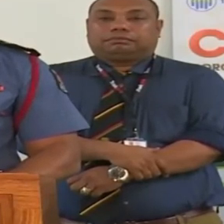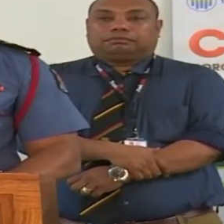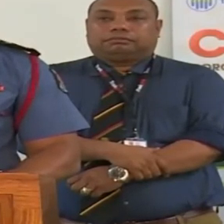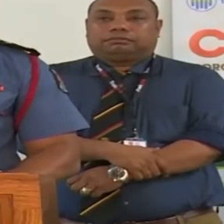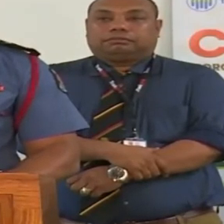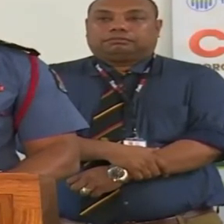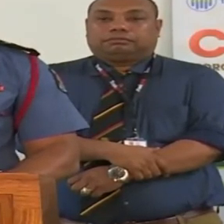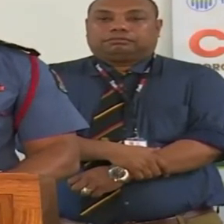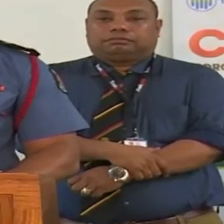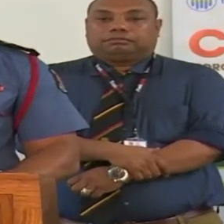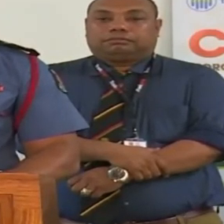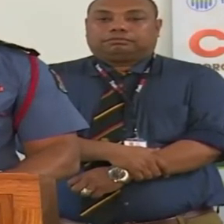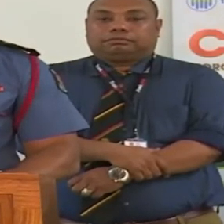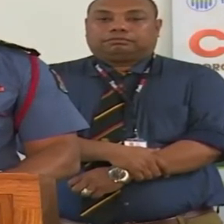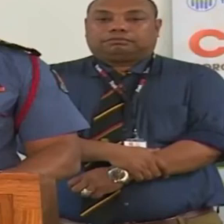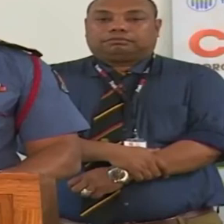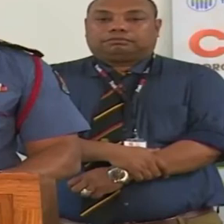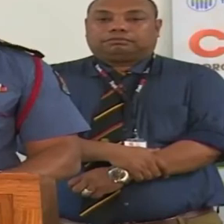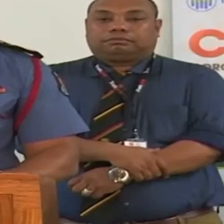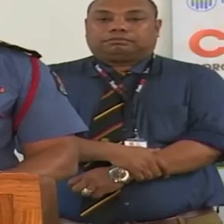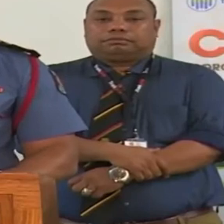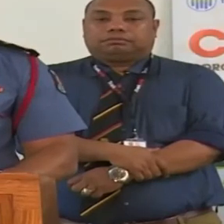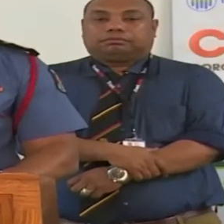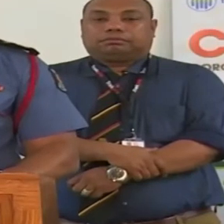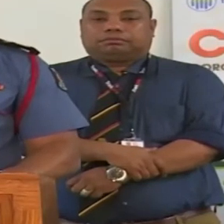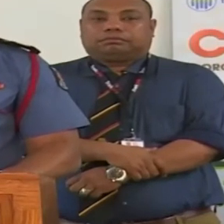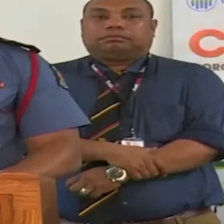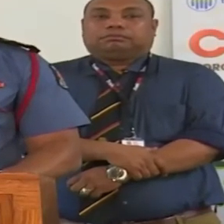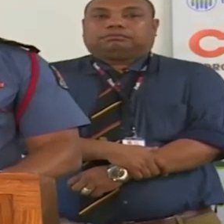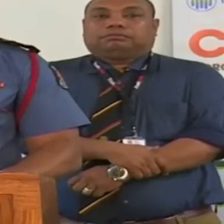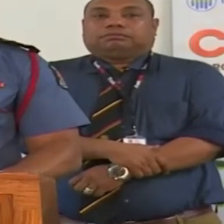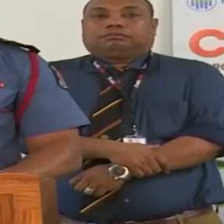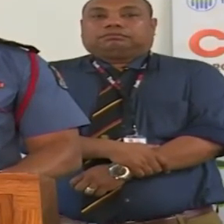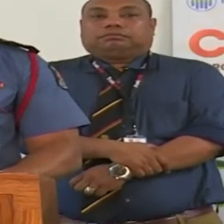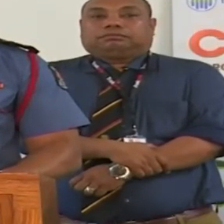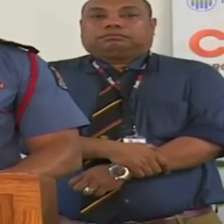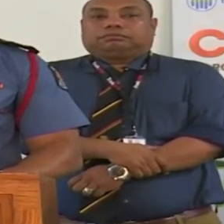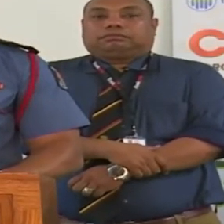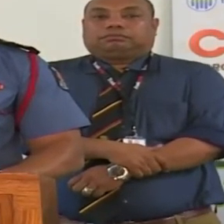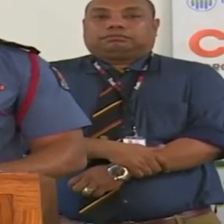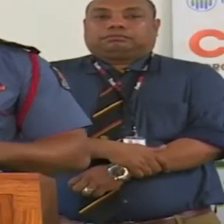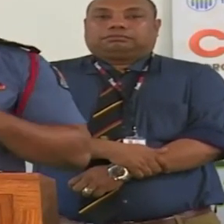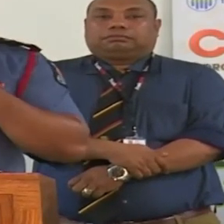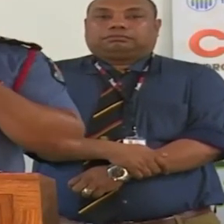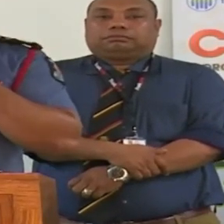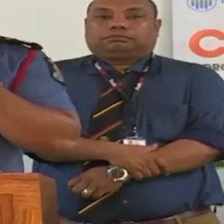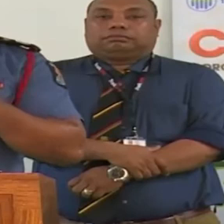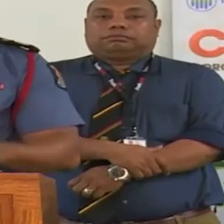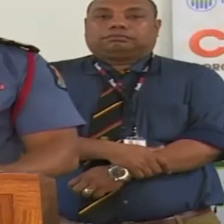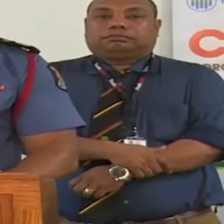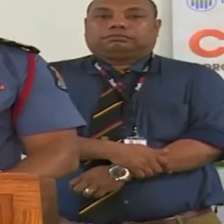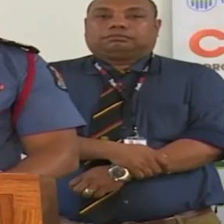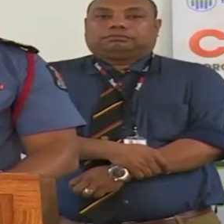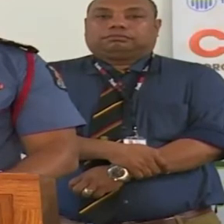plus. All man where me plus looking for some all need lo you meet test him all. One thing is a 46 plus passenger.